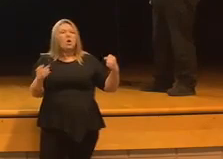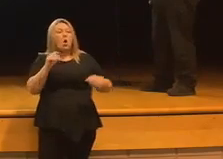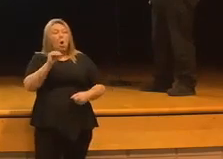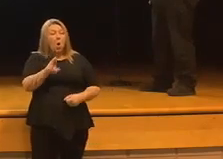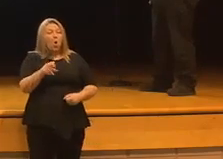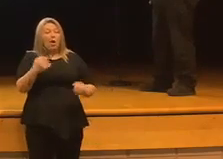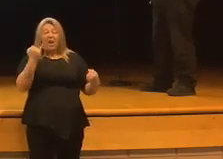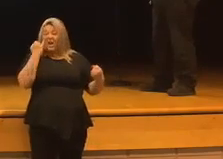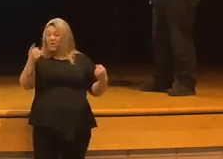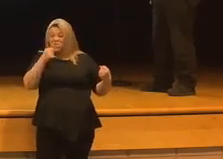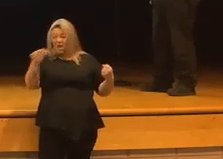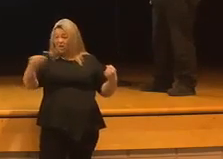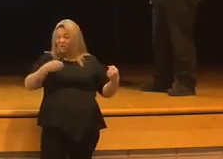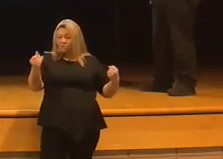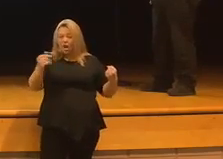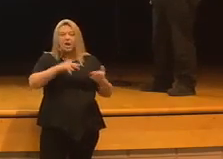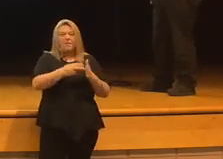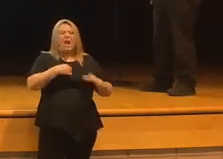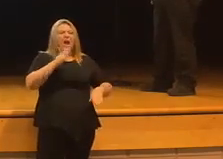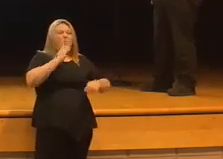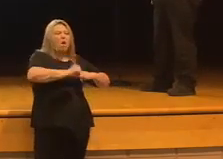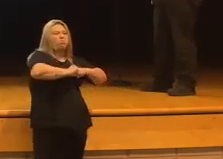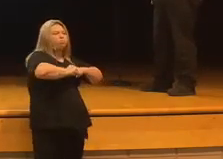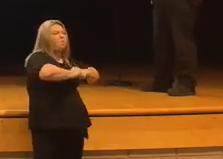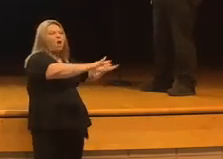friends and families if they don't comply.